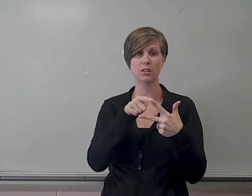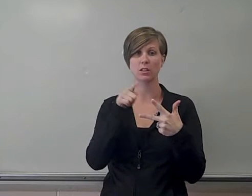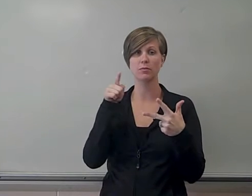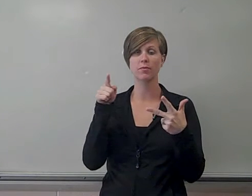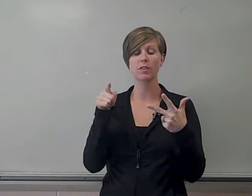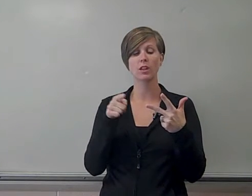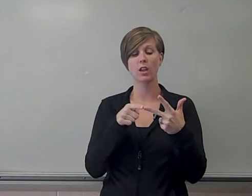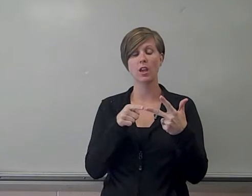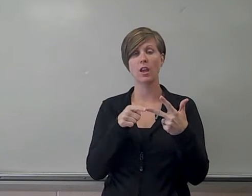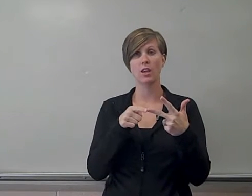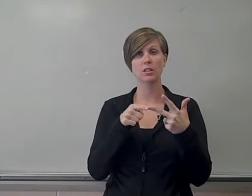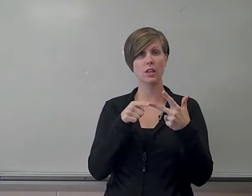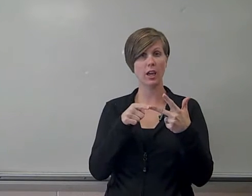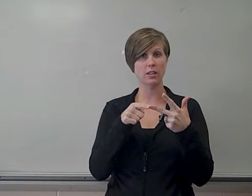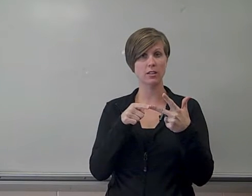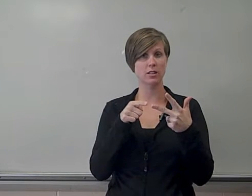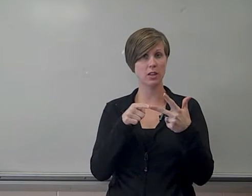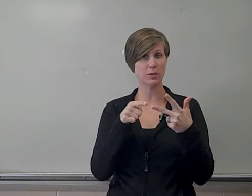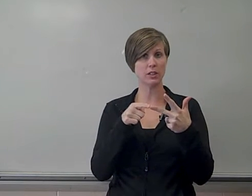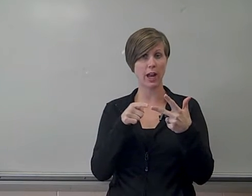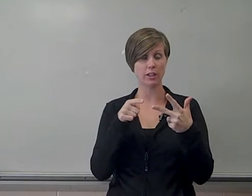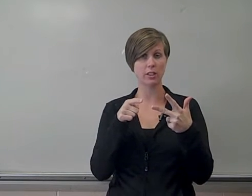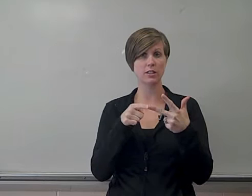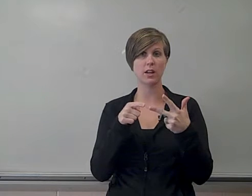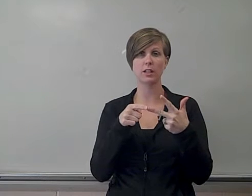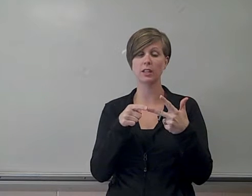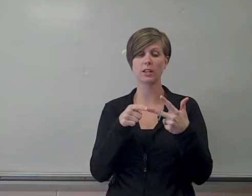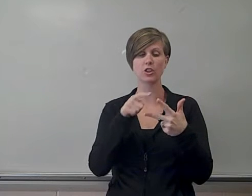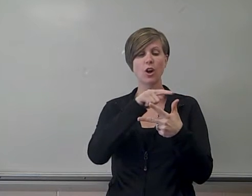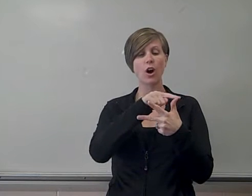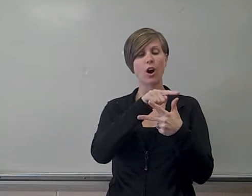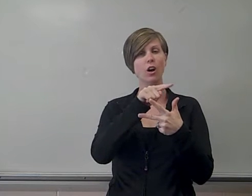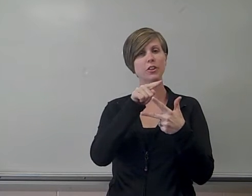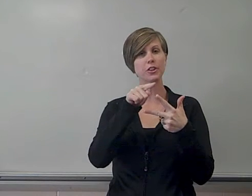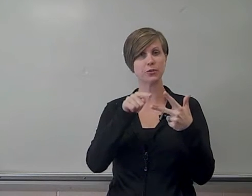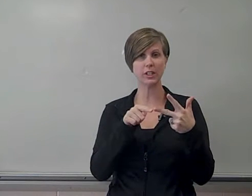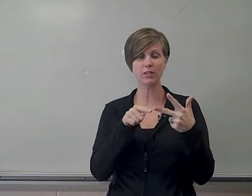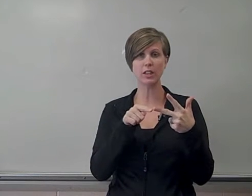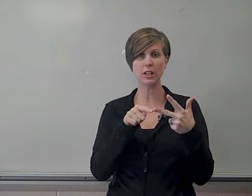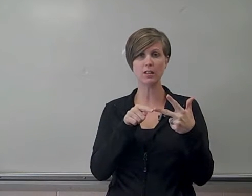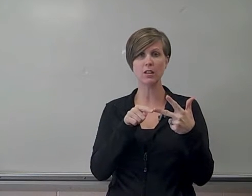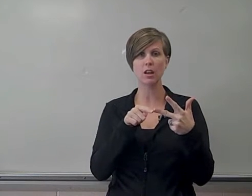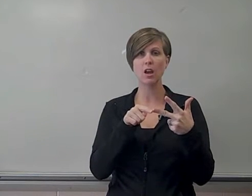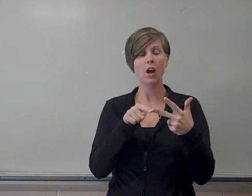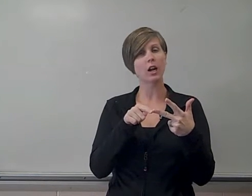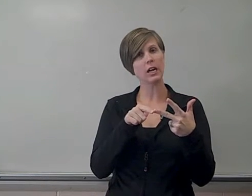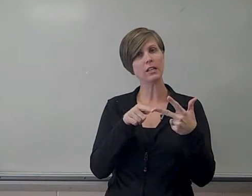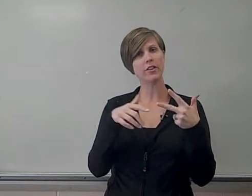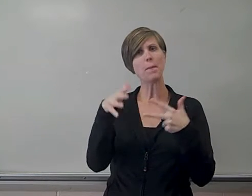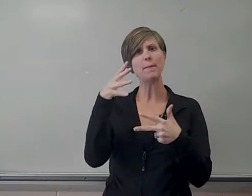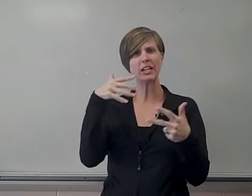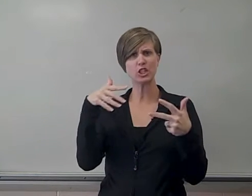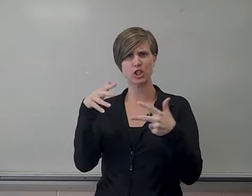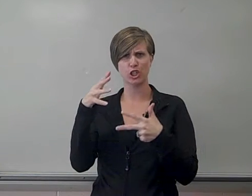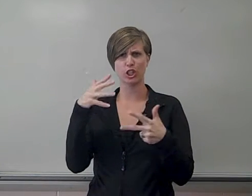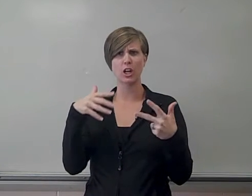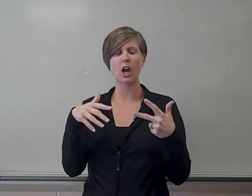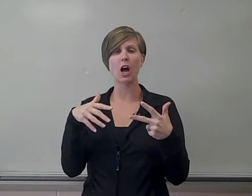called, and CASE, conceptually accurate signed English. All three of these are kind of a mixture